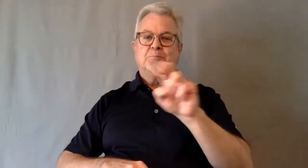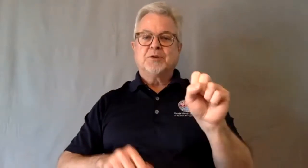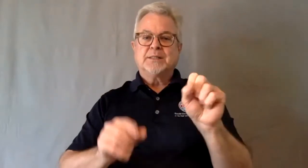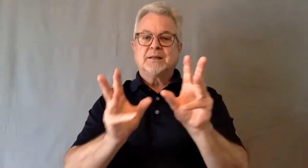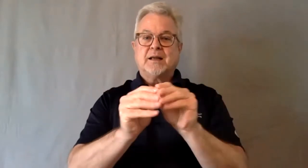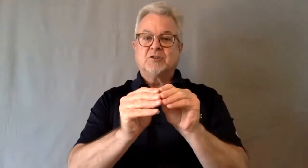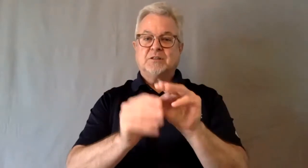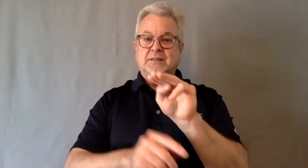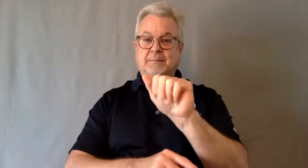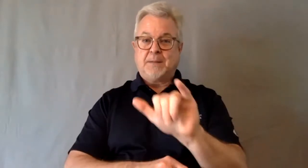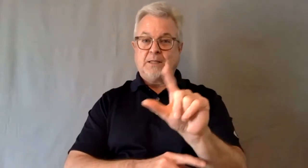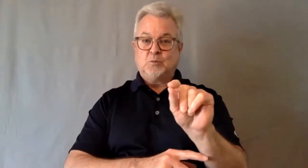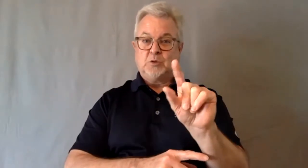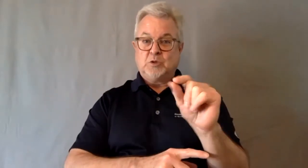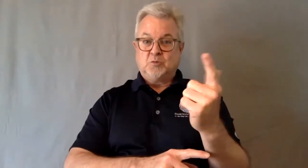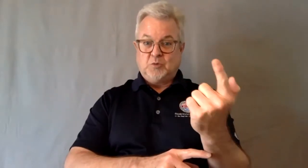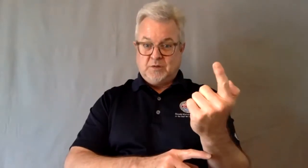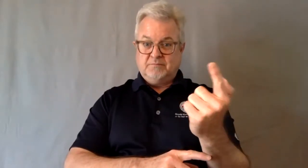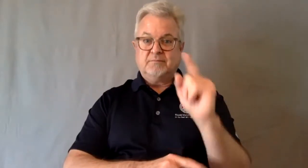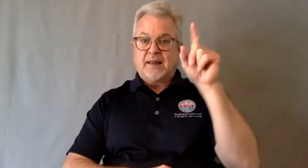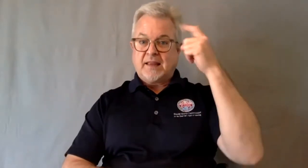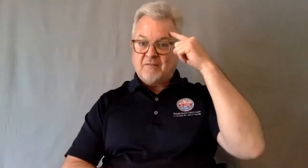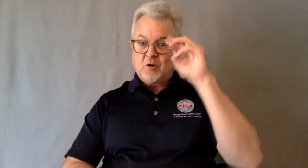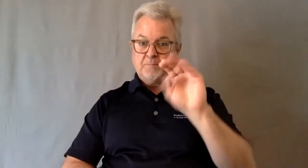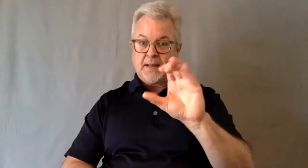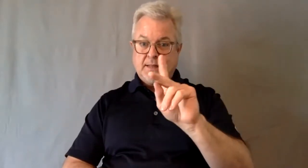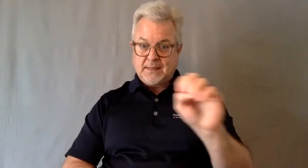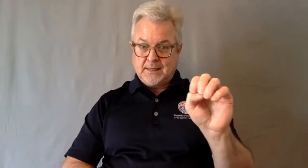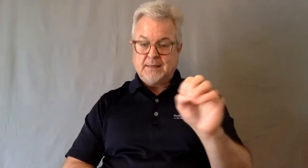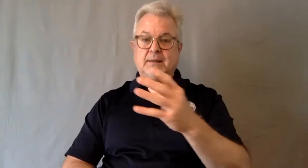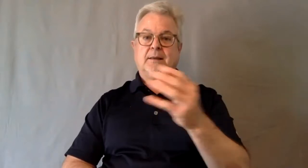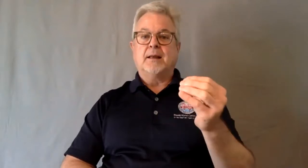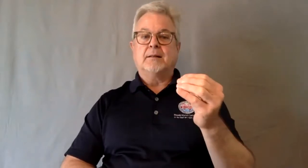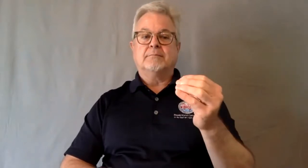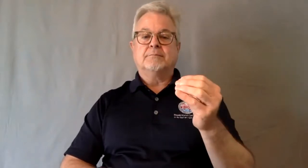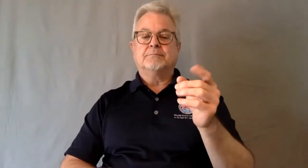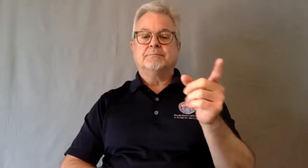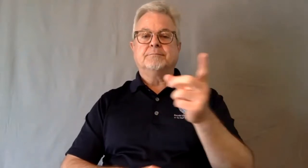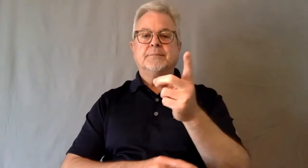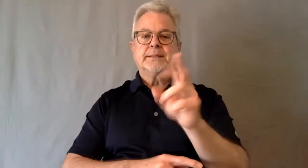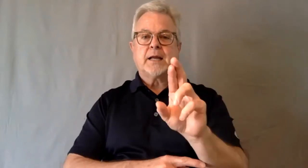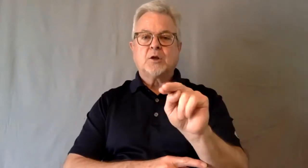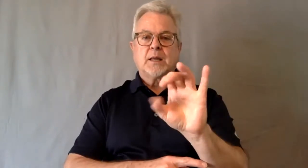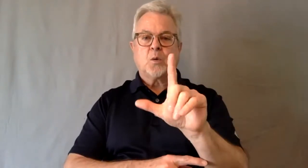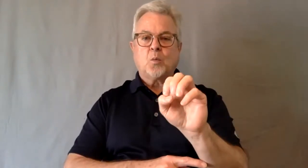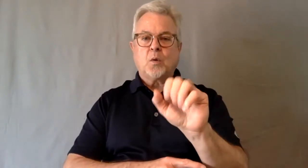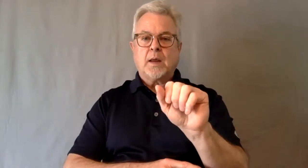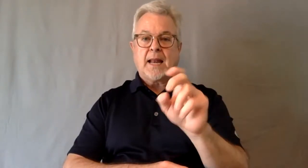with. And yesterday at the press conference, May 20th, 2021, Governor McKee and